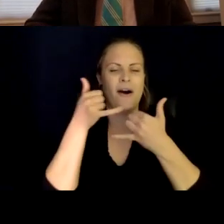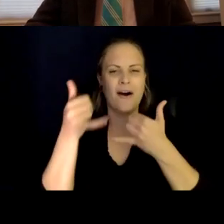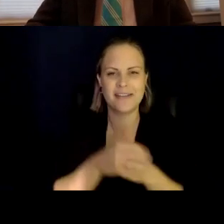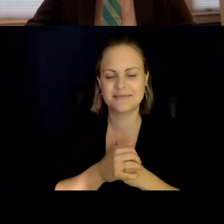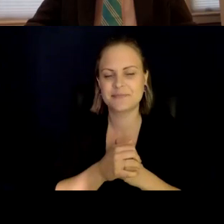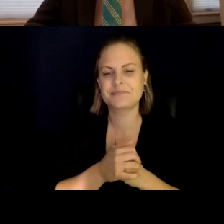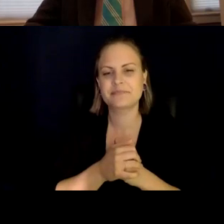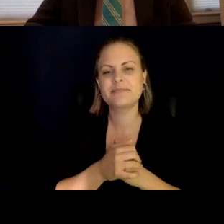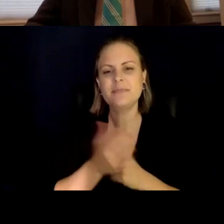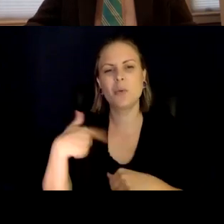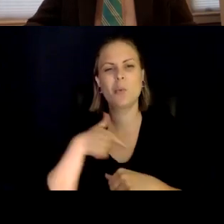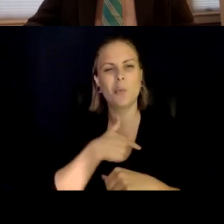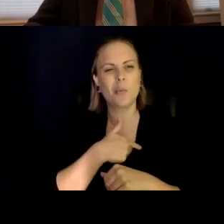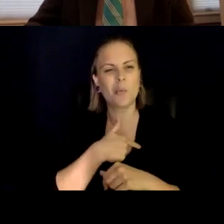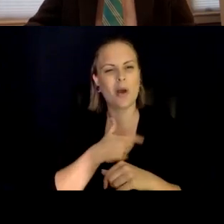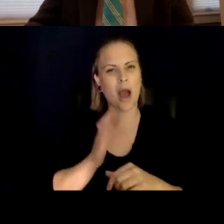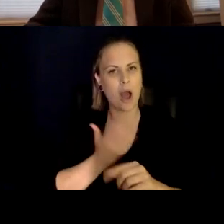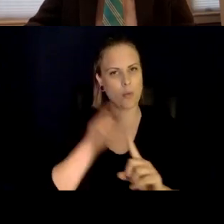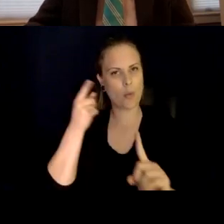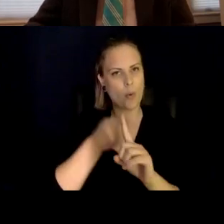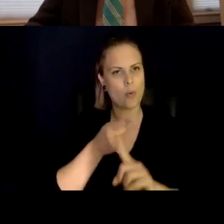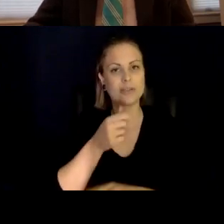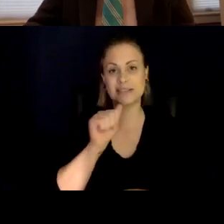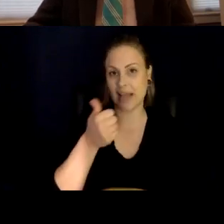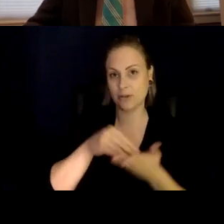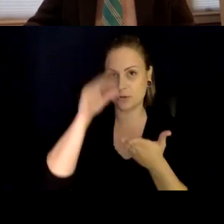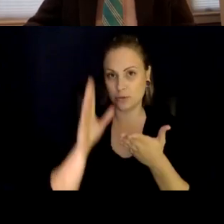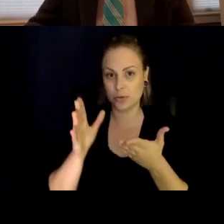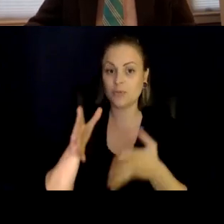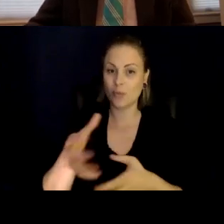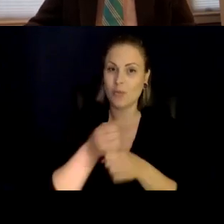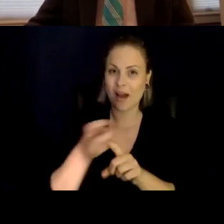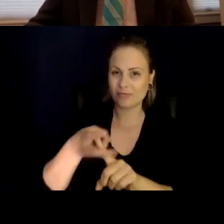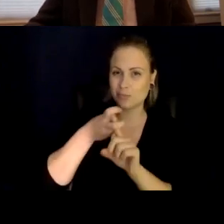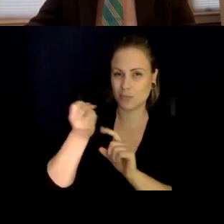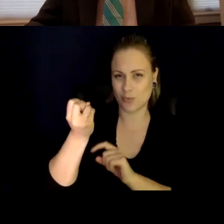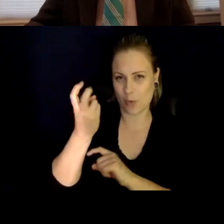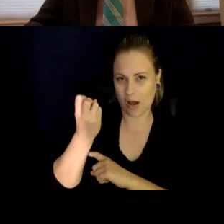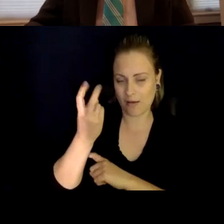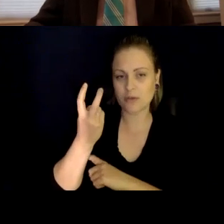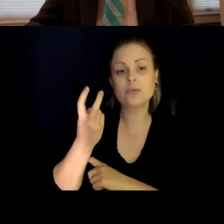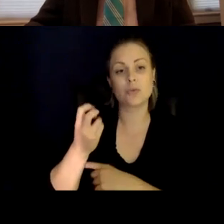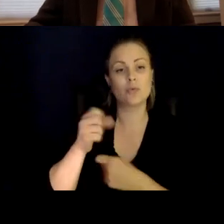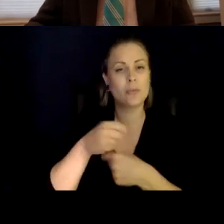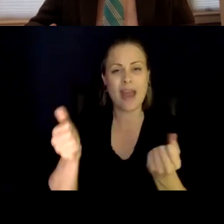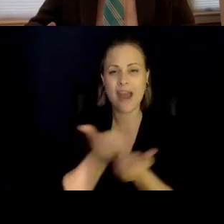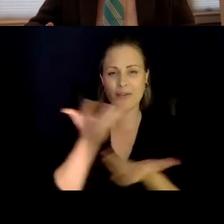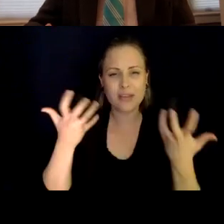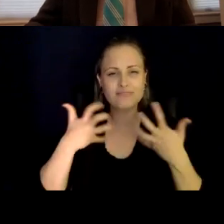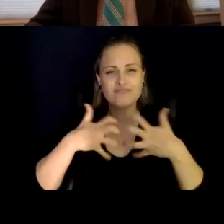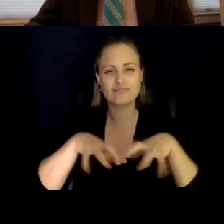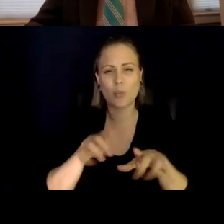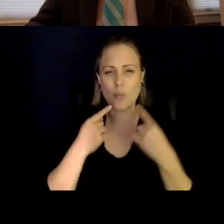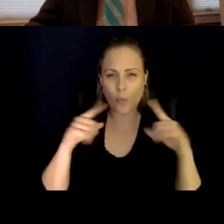We were aiming for 10 students and we got 12. And in order to make the whole thing work,